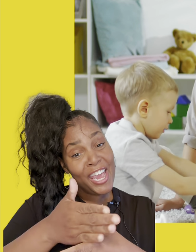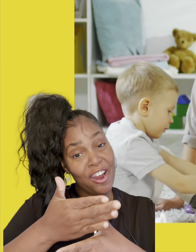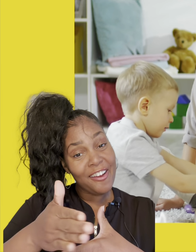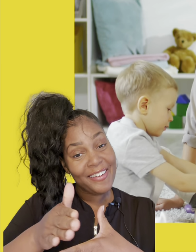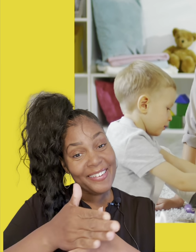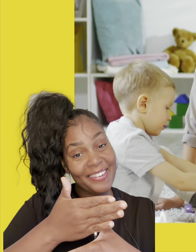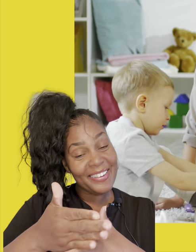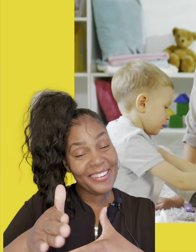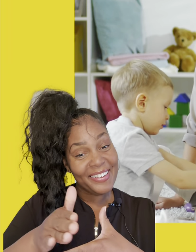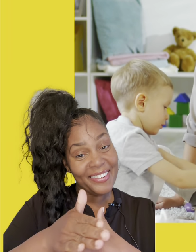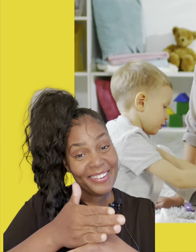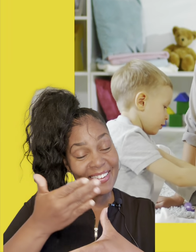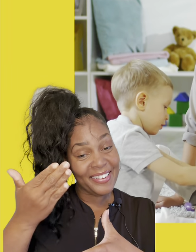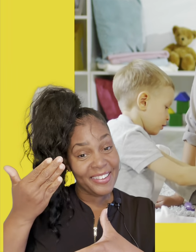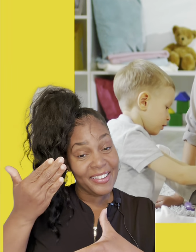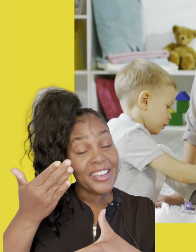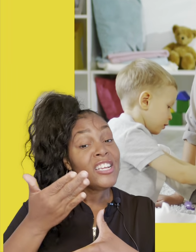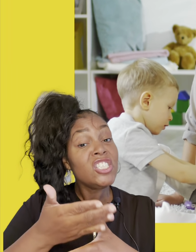Share.